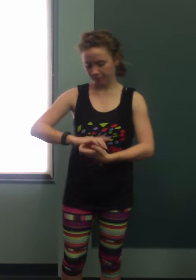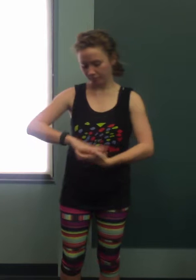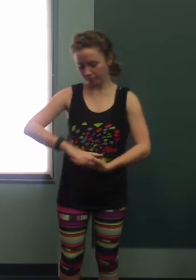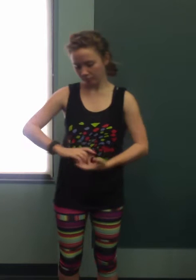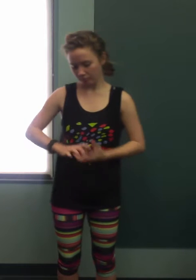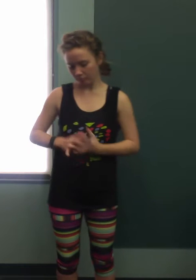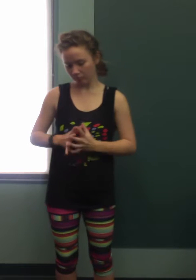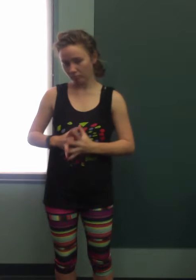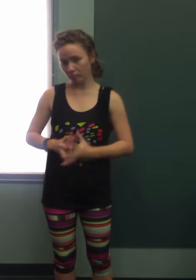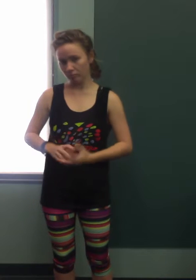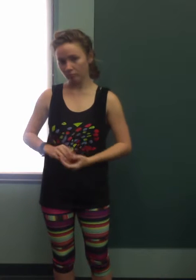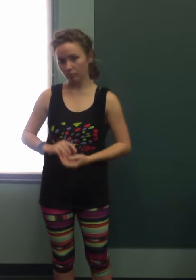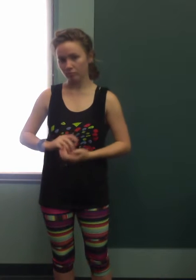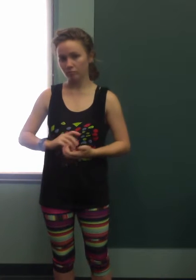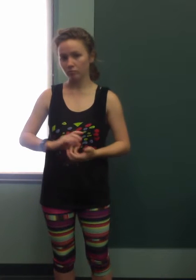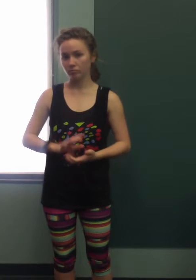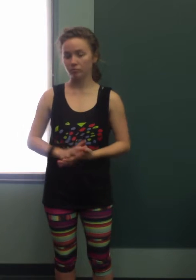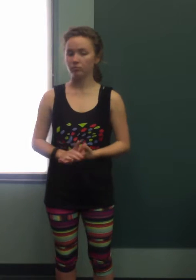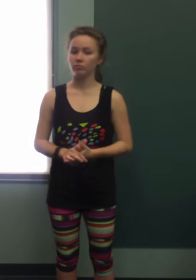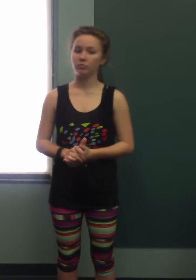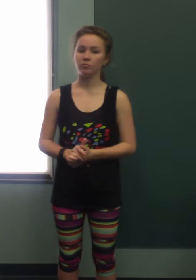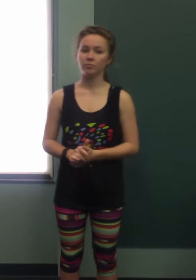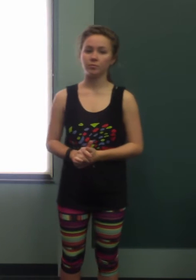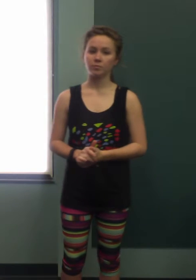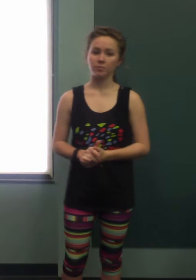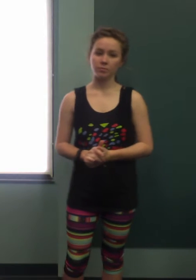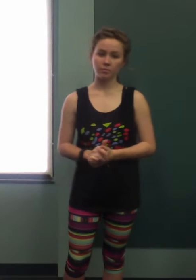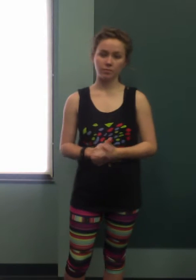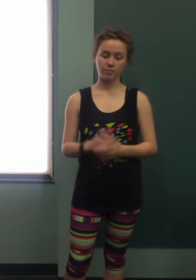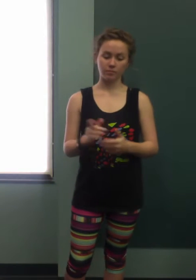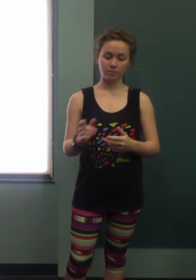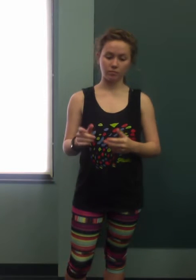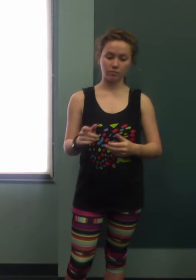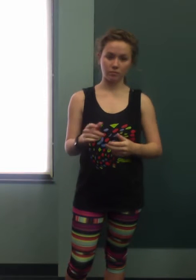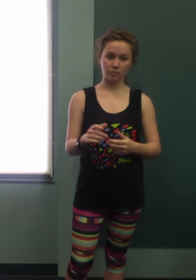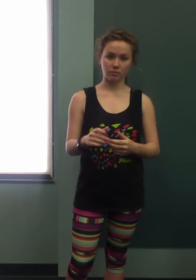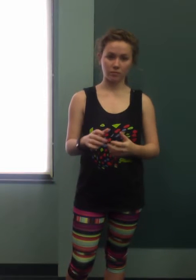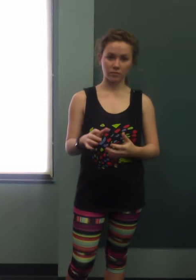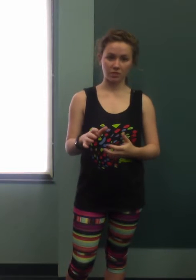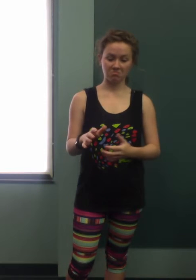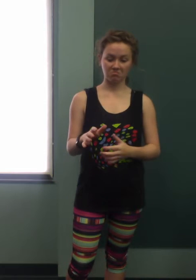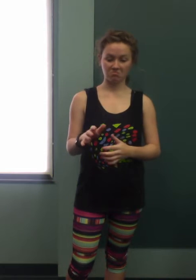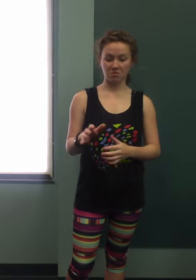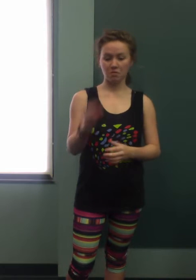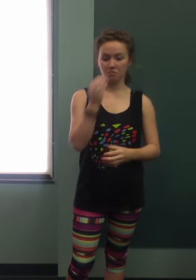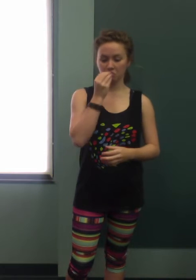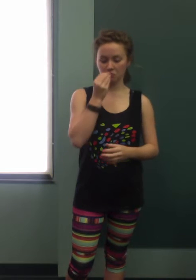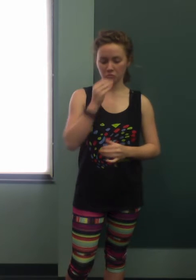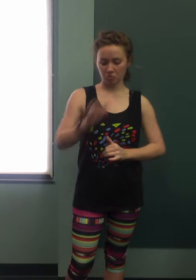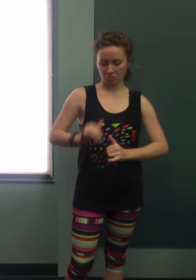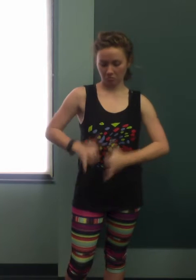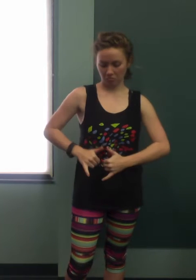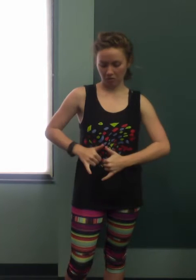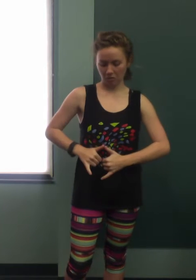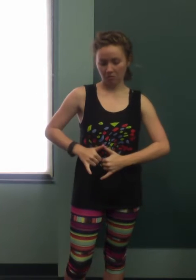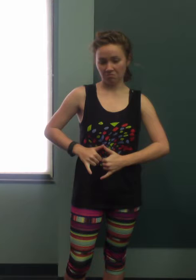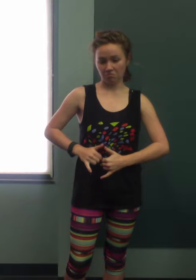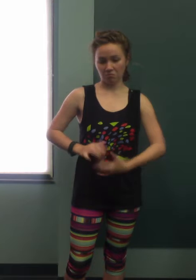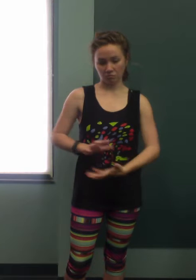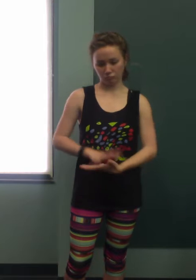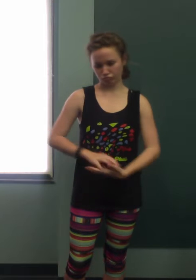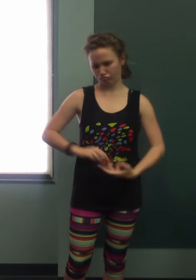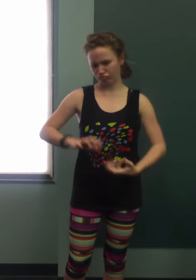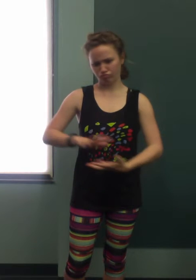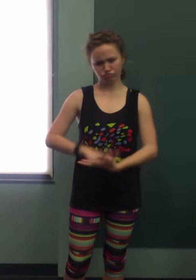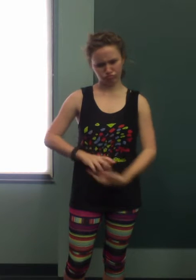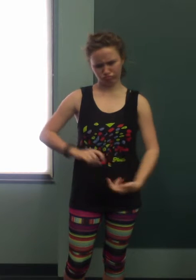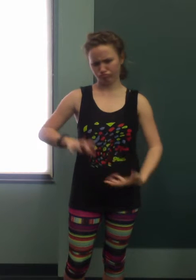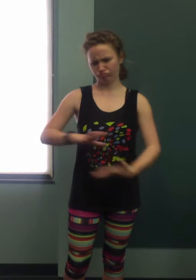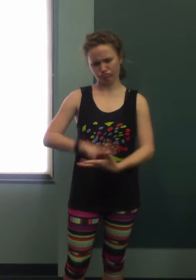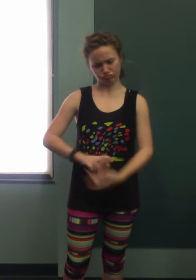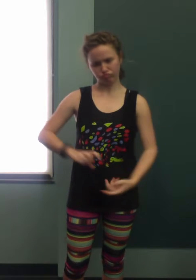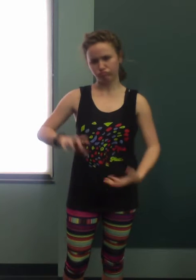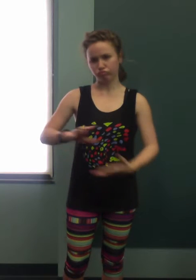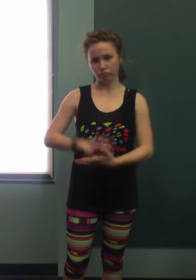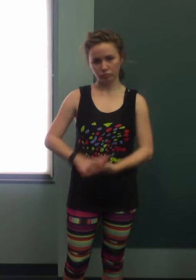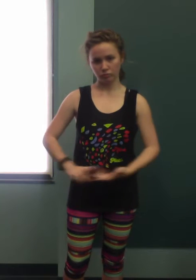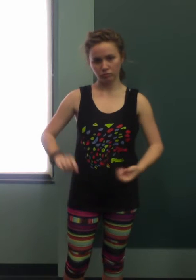that's mechanical digestion. It'll sit there for minutes, if not hours, grinding up the food. But we also have chemical digestion here. And there are